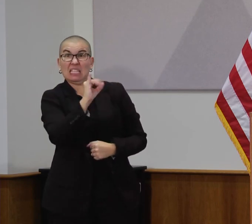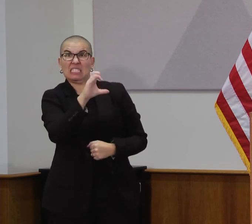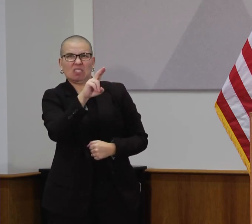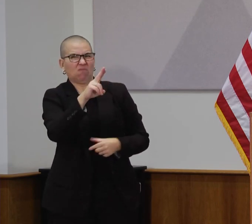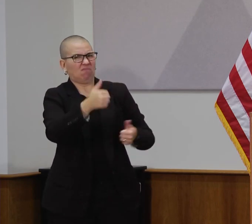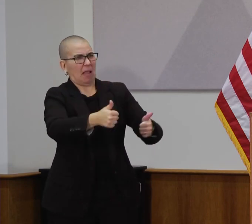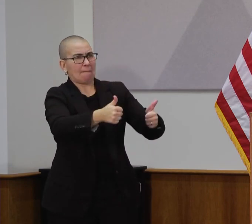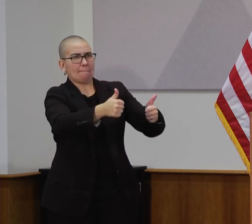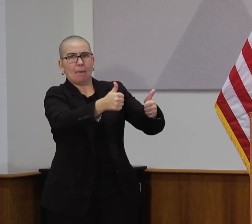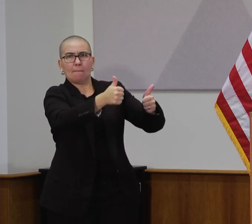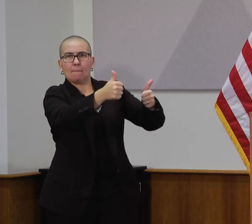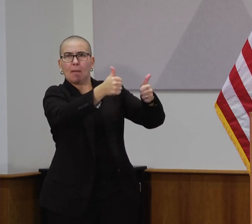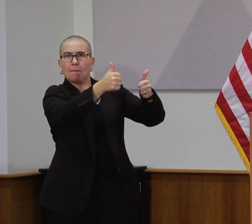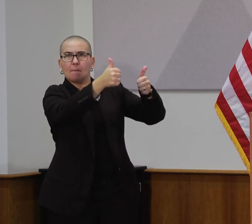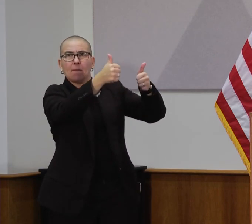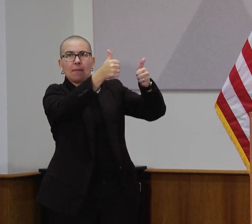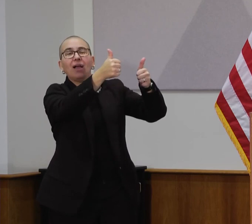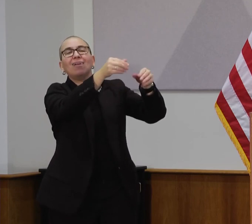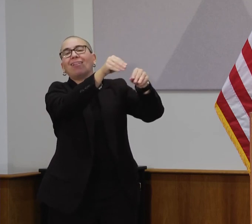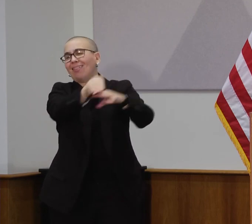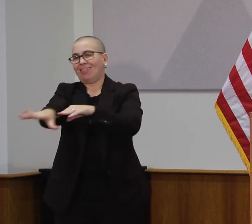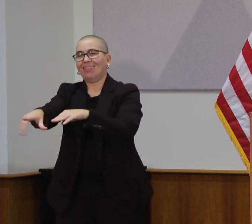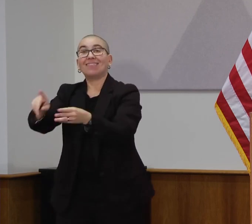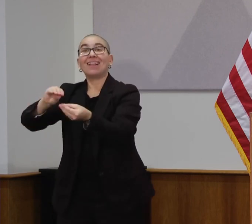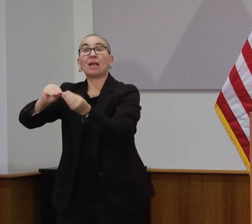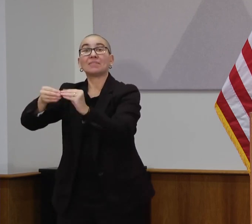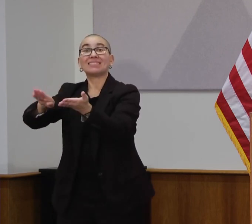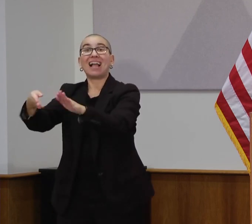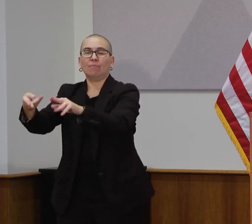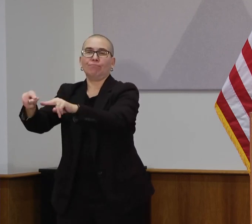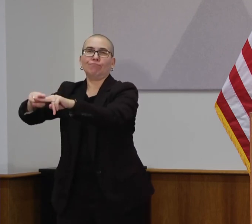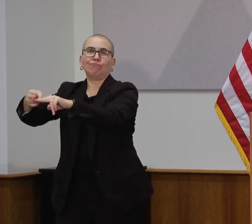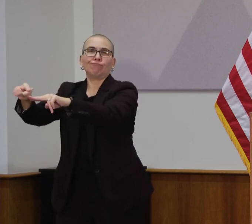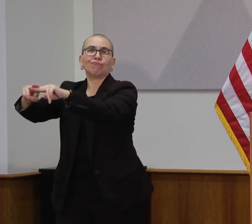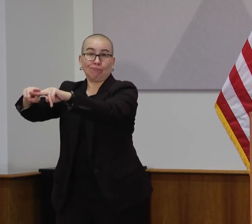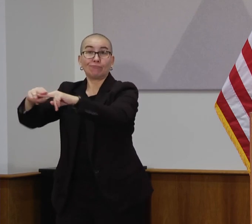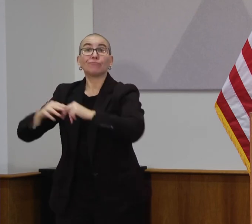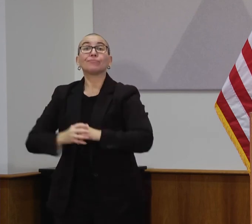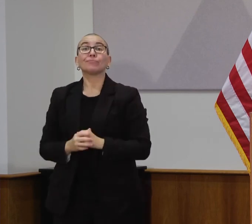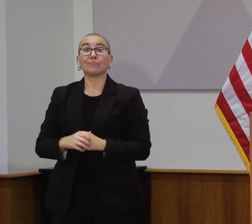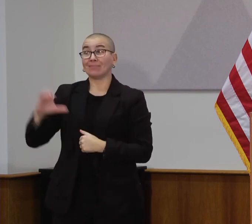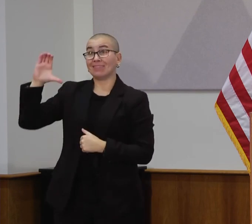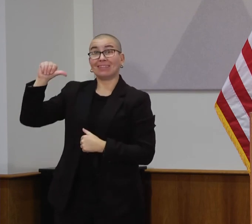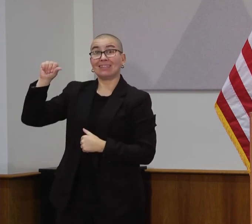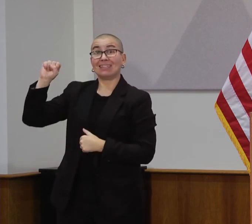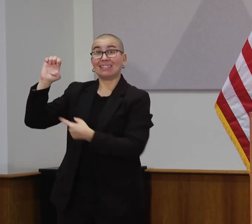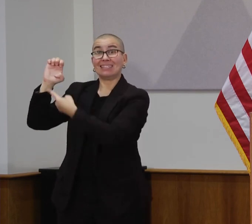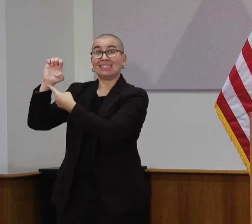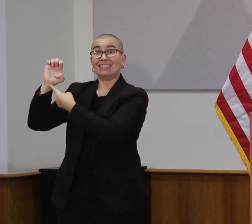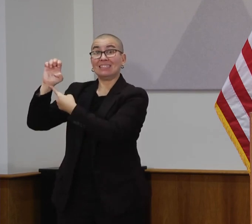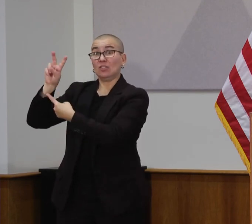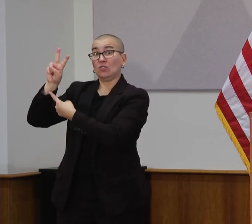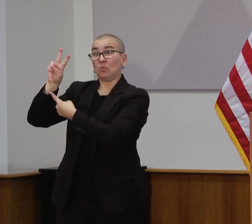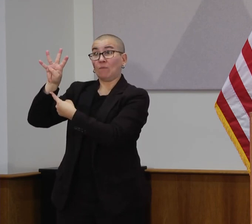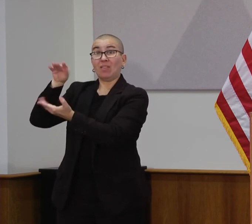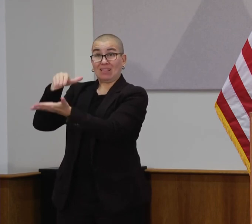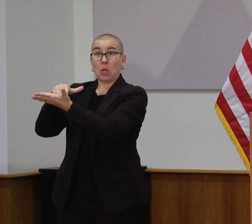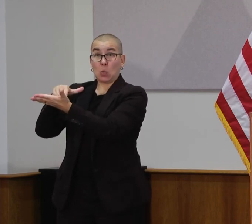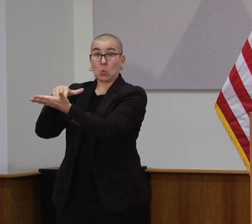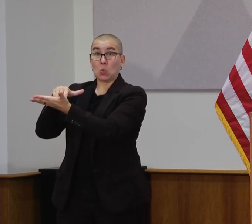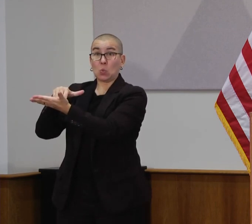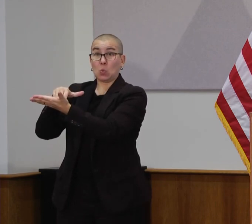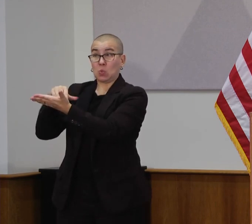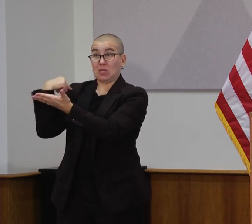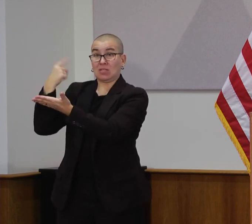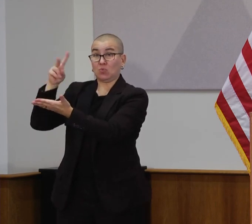deaths. So the case numbers that we're seeing today, this 24,000 cases over the last 3 weeks, to the